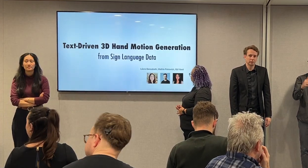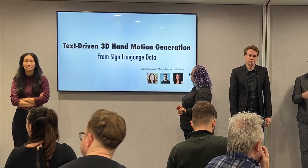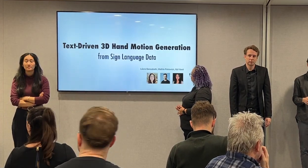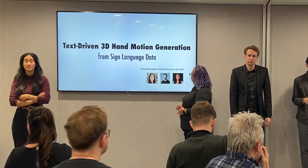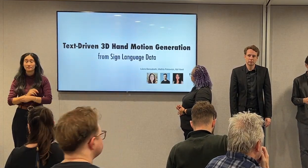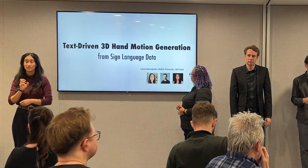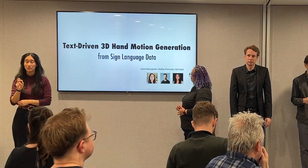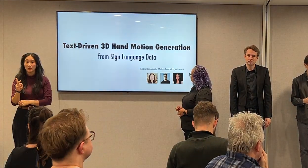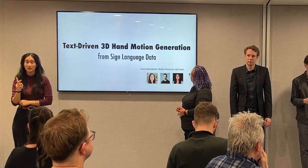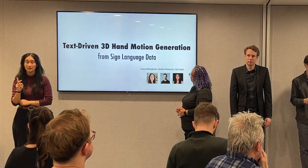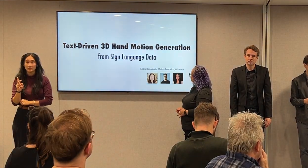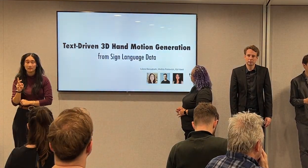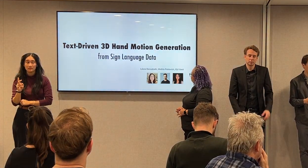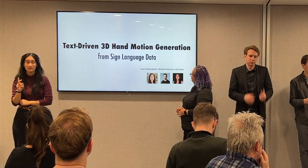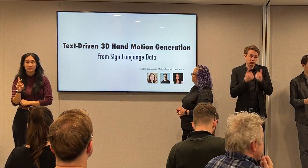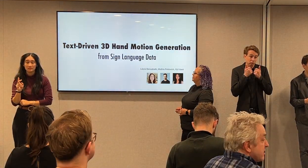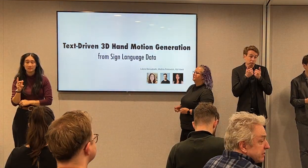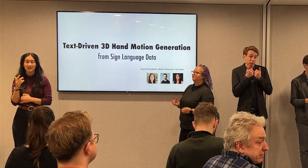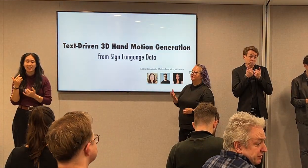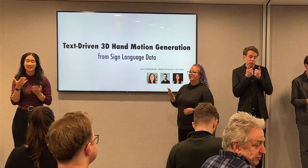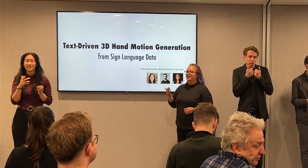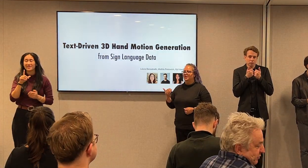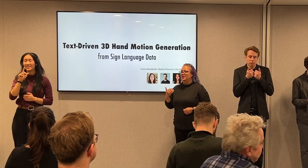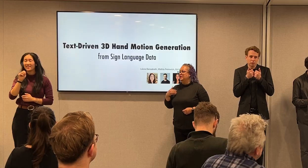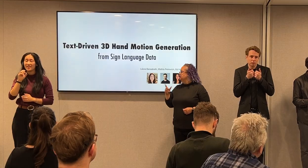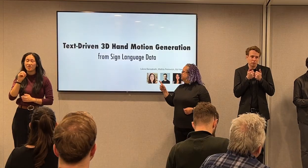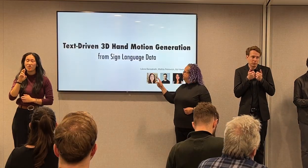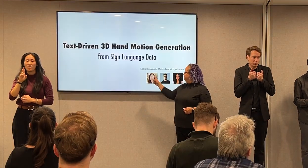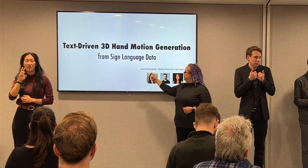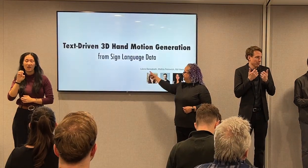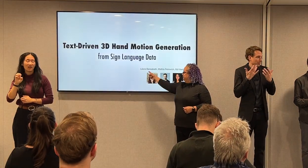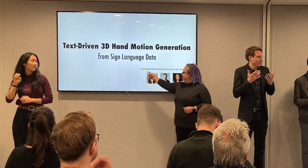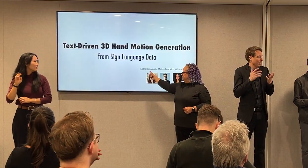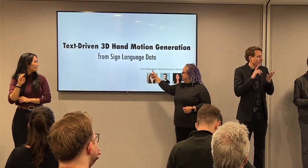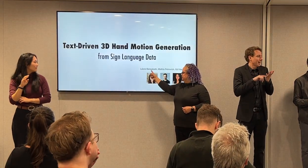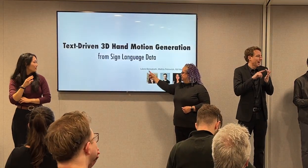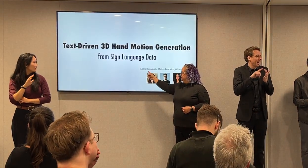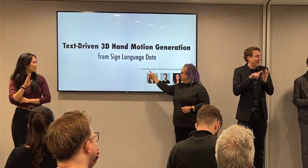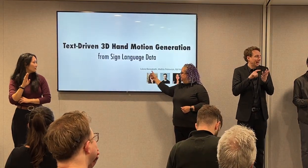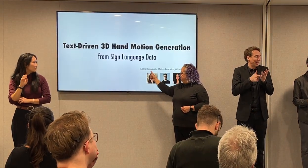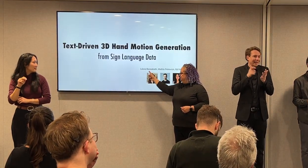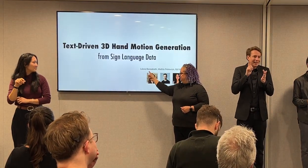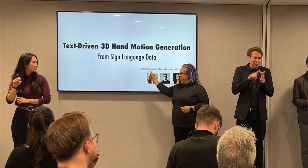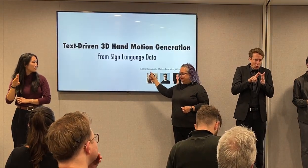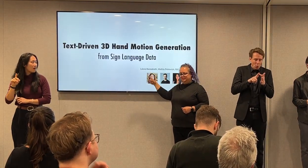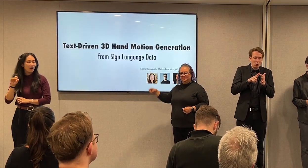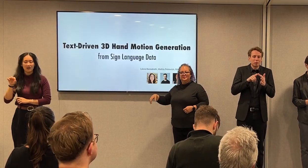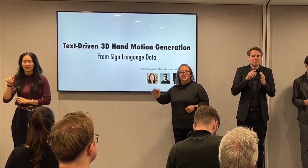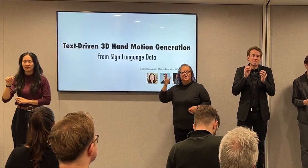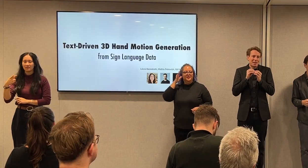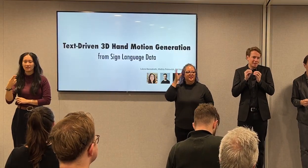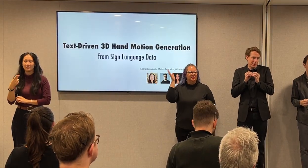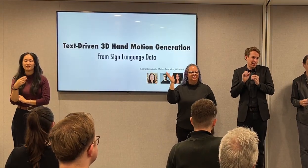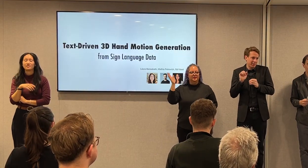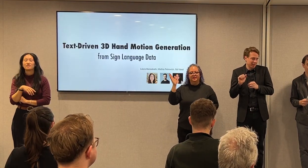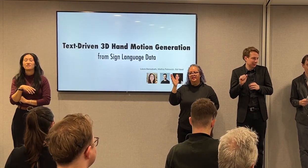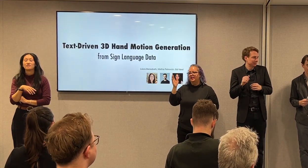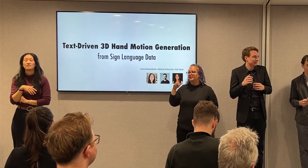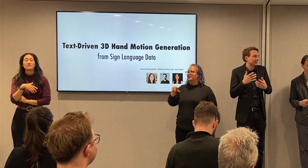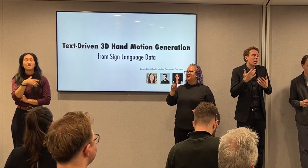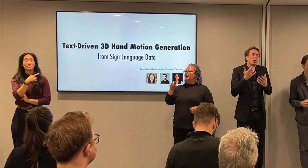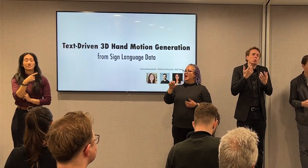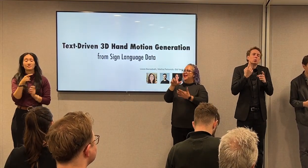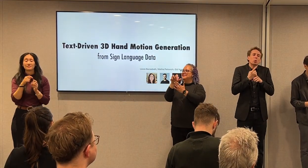okay. Now we have Léore Bensabath. Is that correct? And she'll be presenting